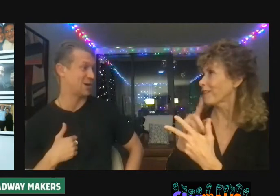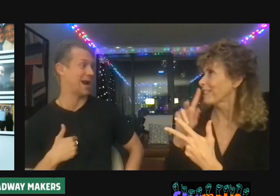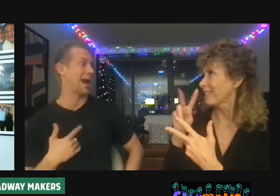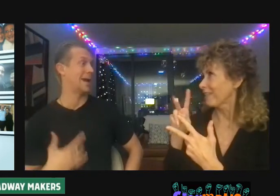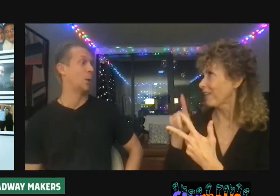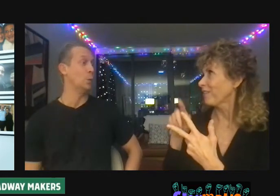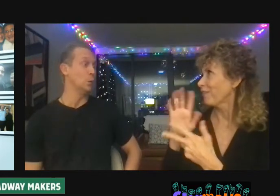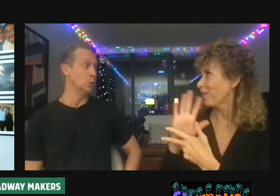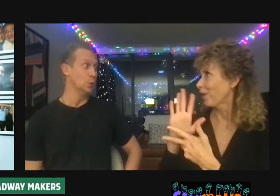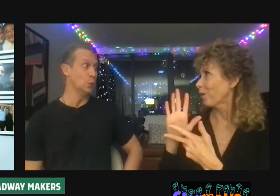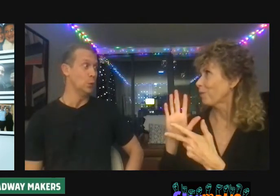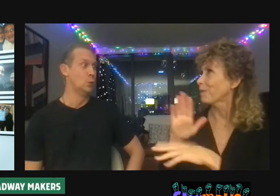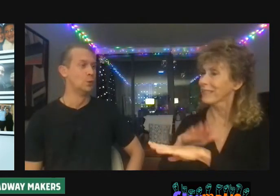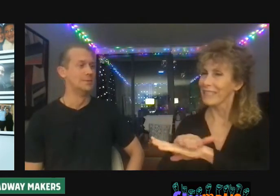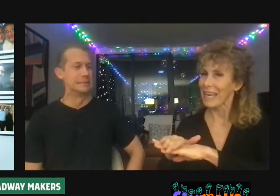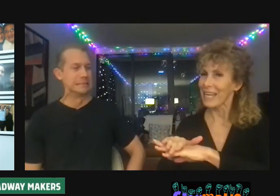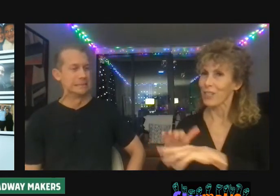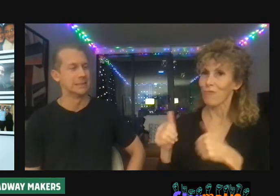Which I,